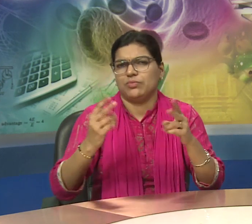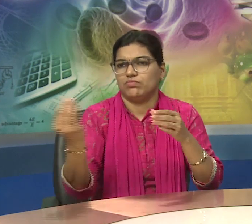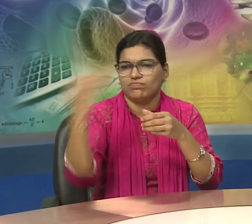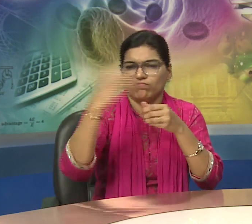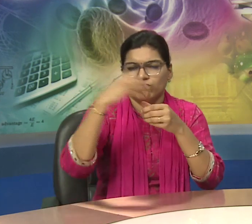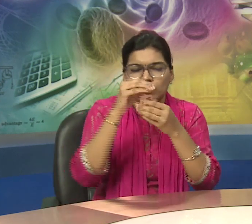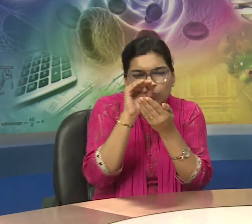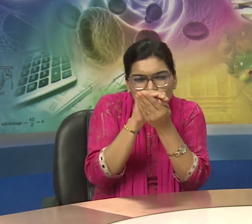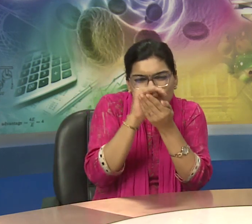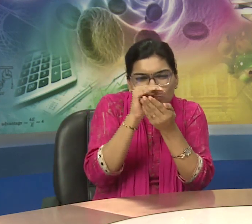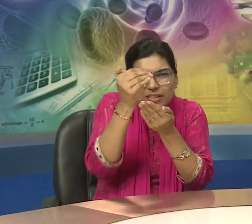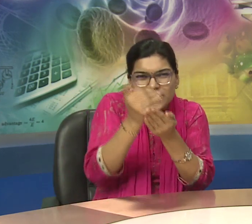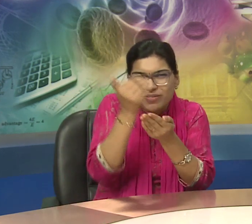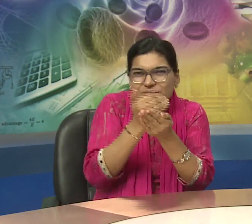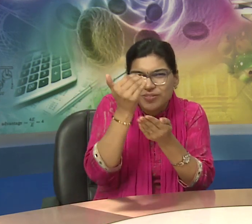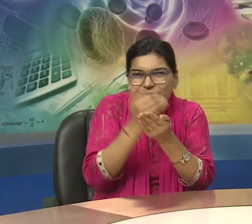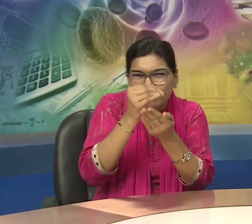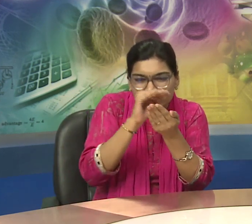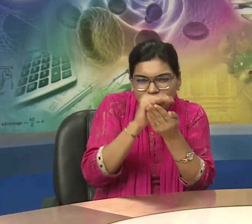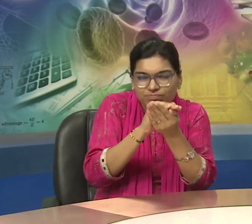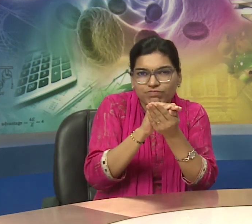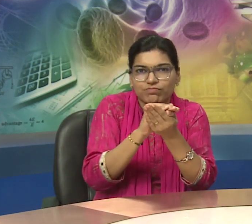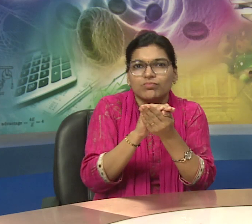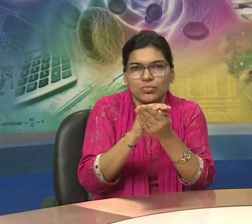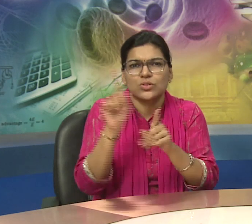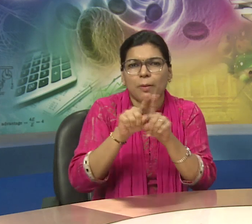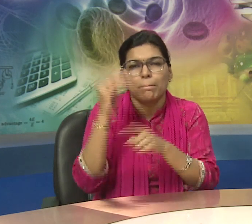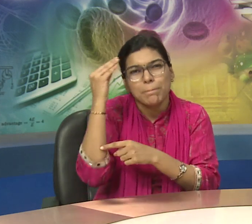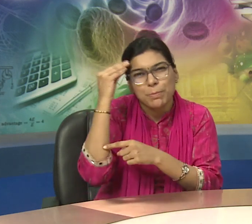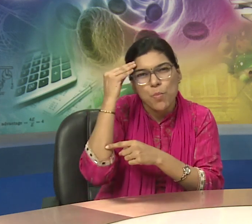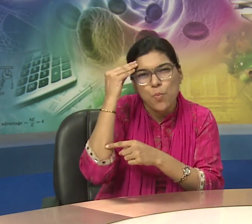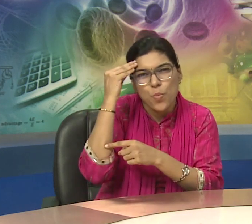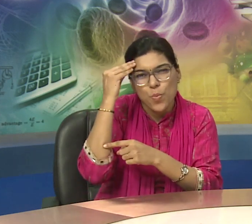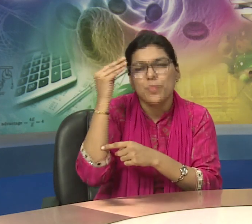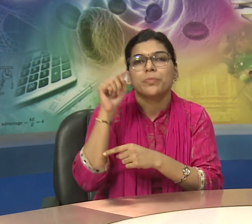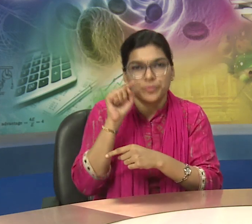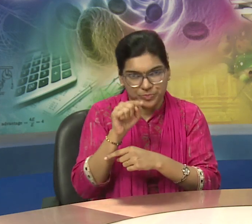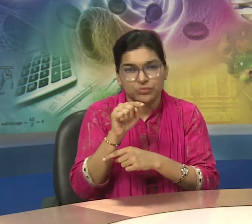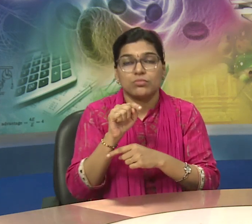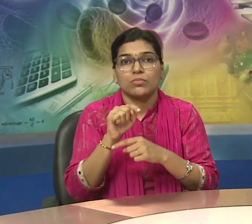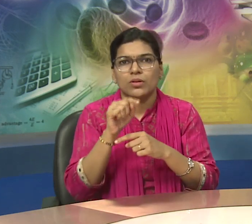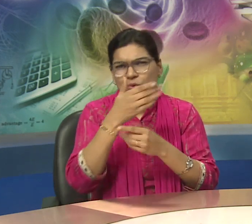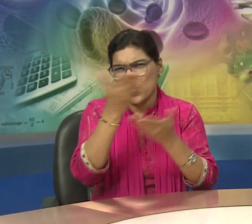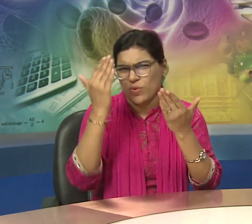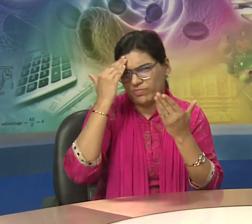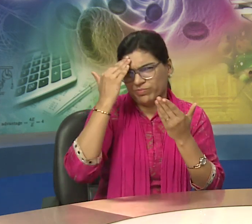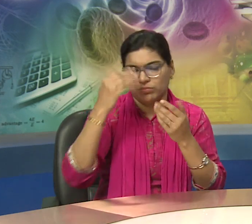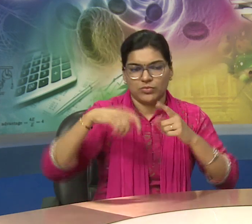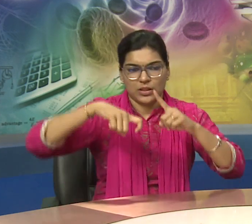file, our document on the system as a soft copy, you all